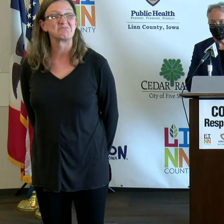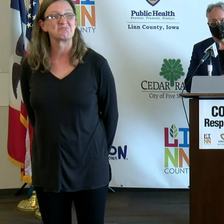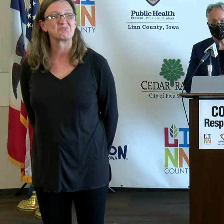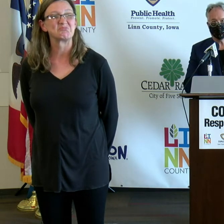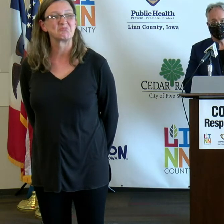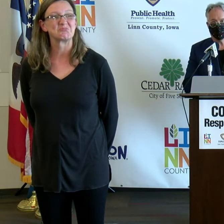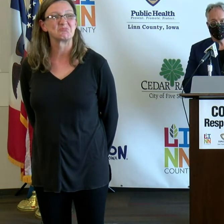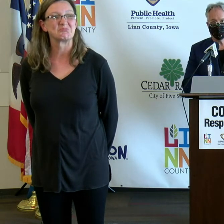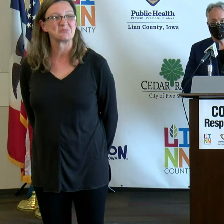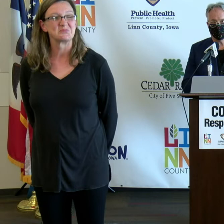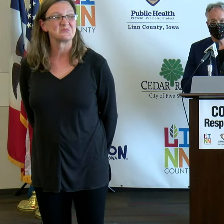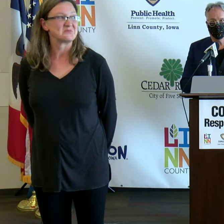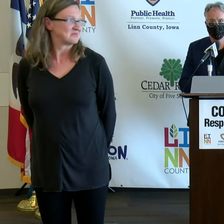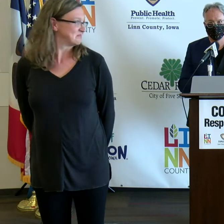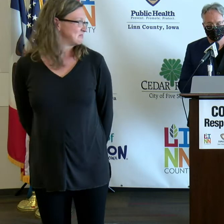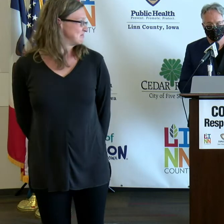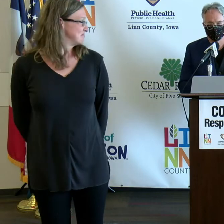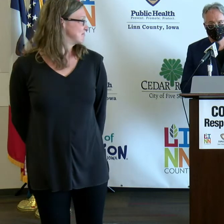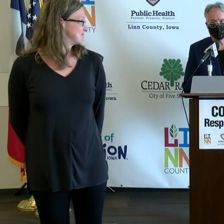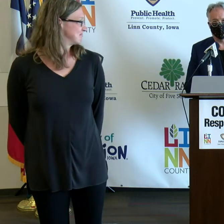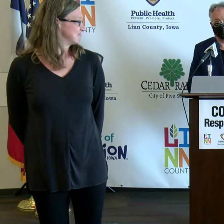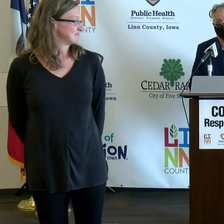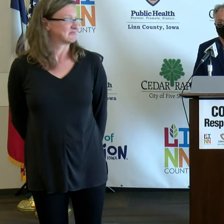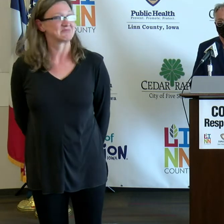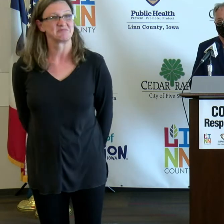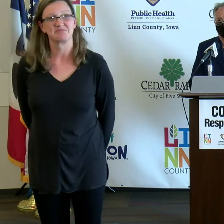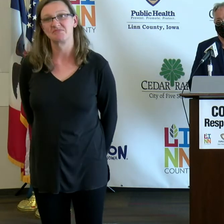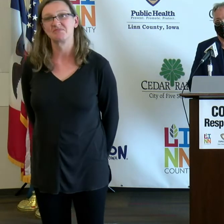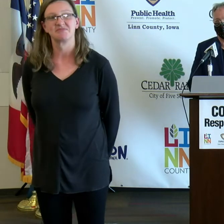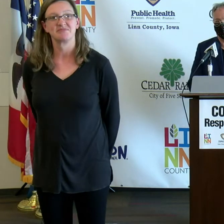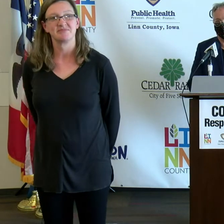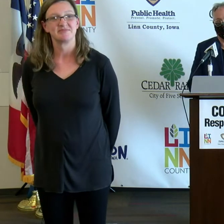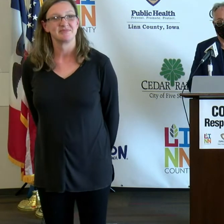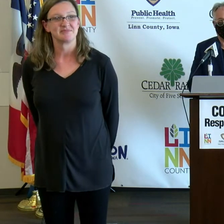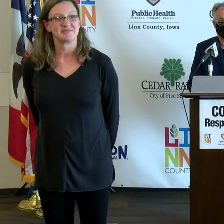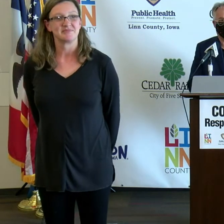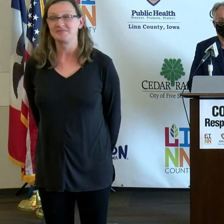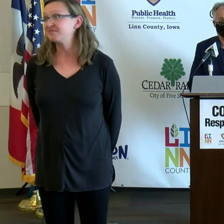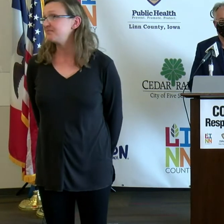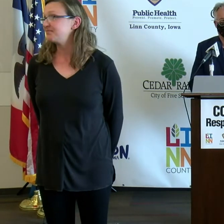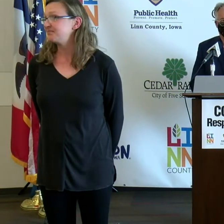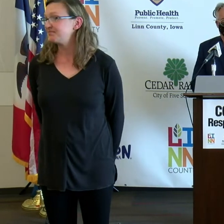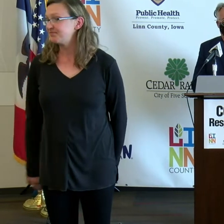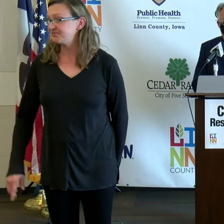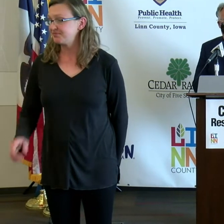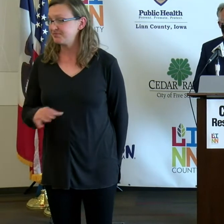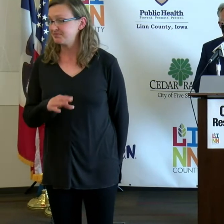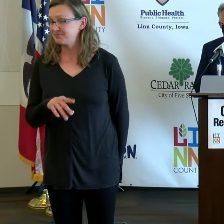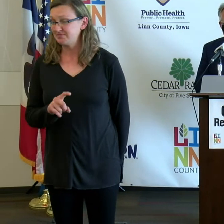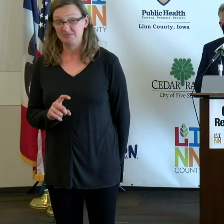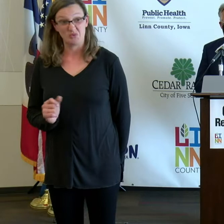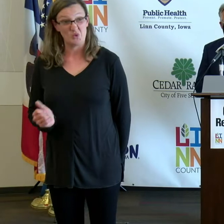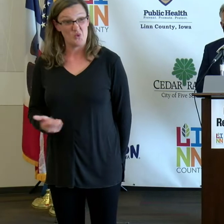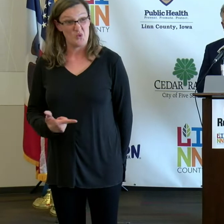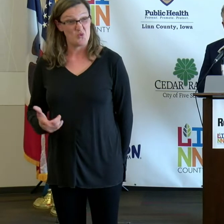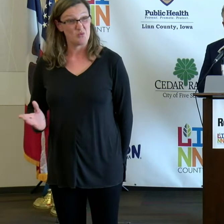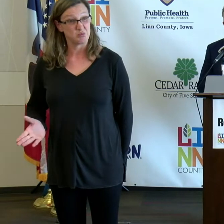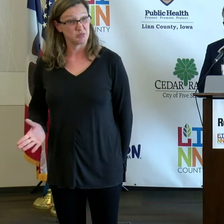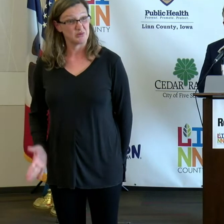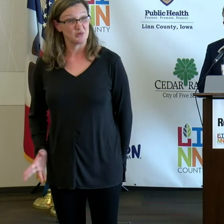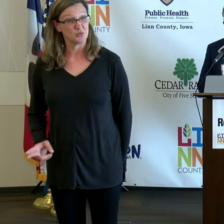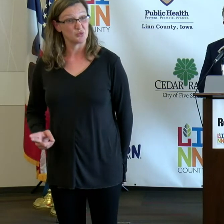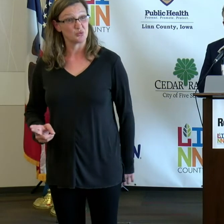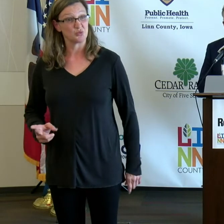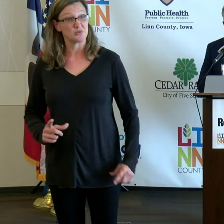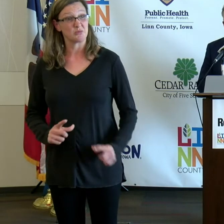It is mic check, mic check. 1, 2, 3, 4, 5, 6, 7, 8, 9, 10. Mic check, mic